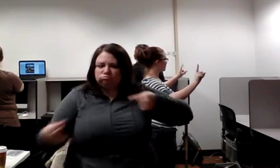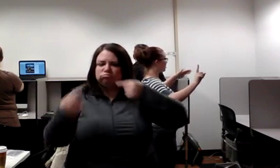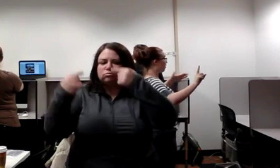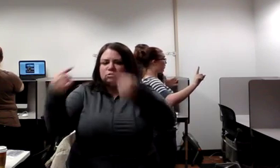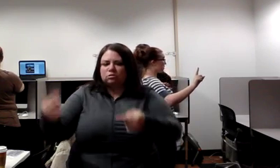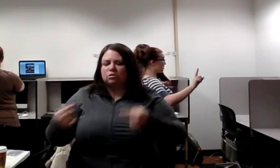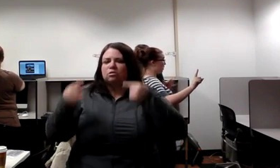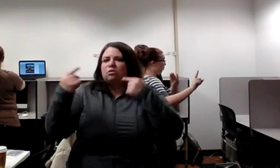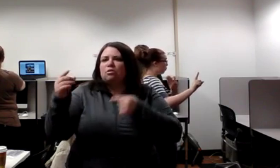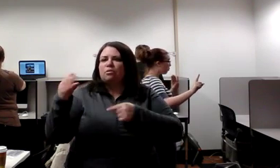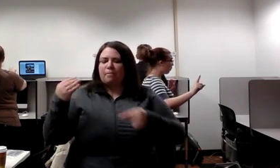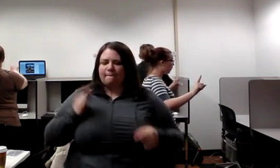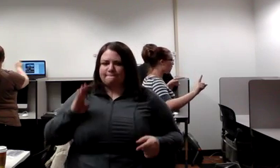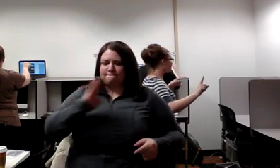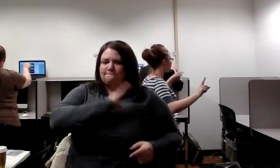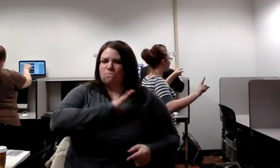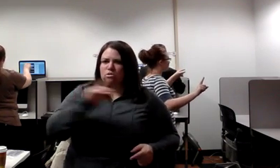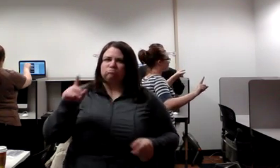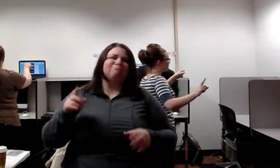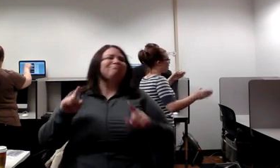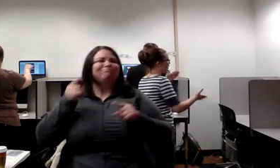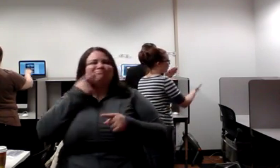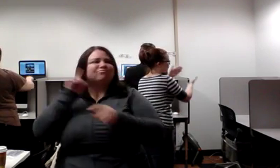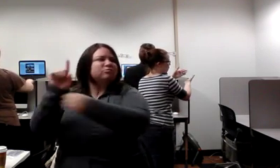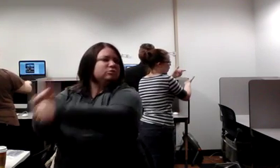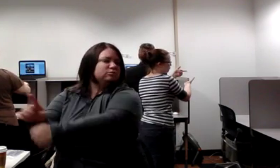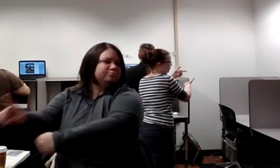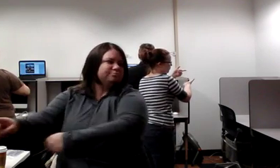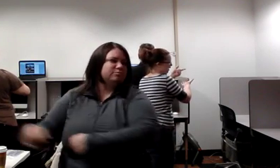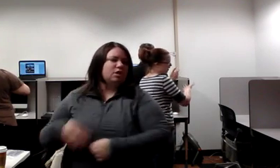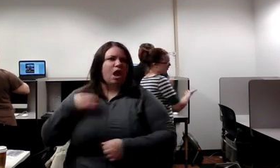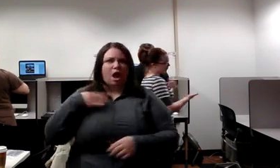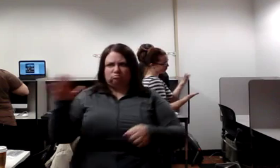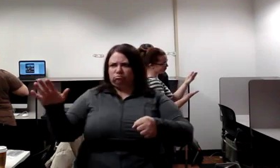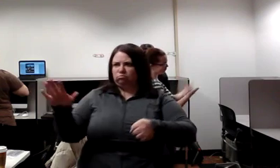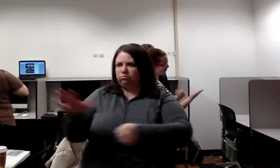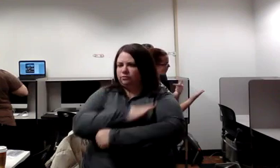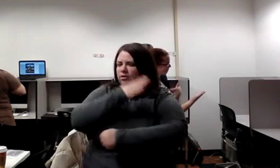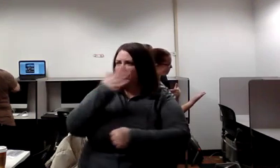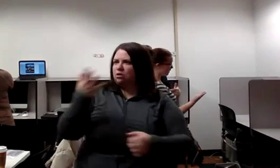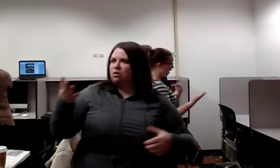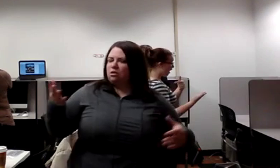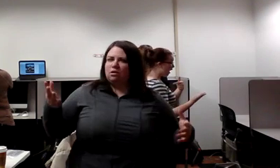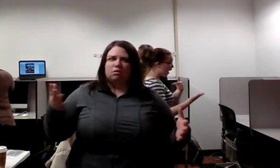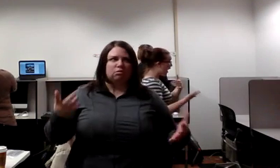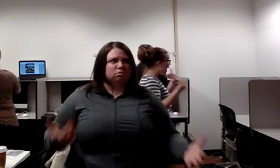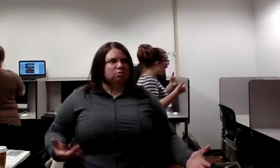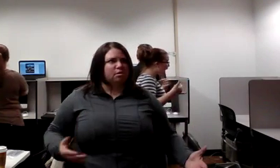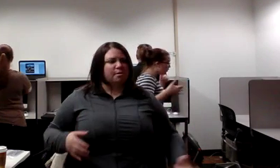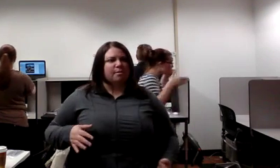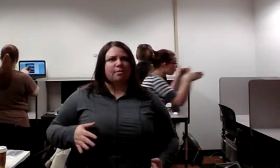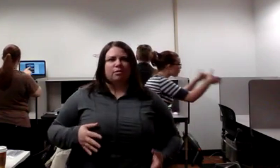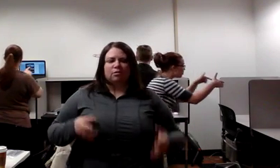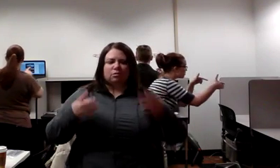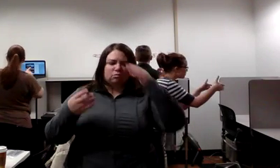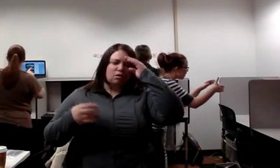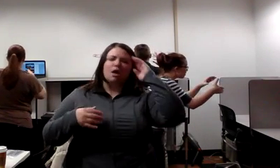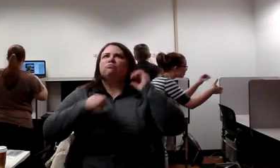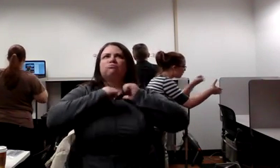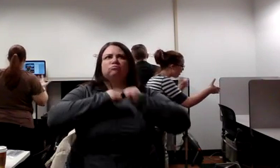out, and very publicly out. What had been the focus of my entire adult life was gone, and it was devastating.